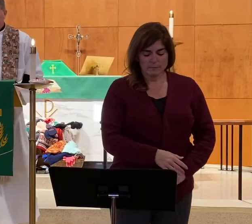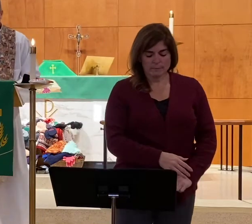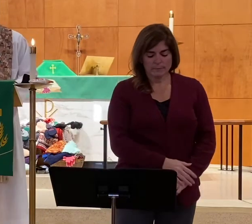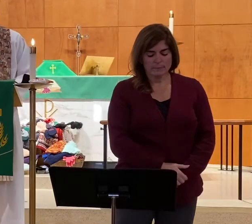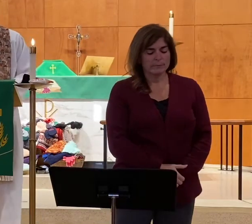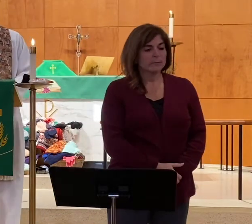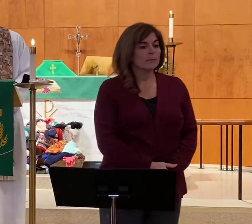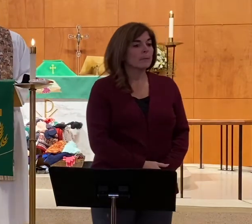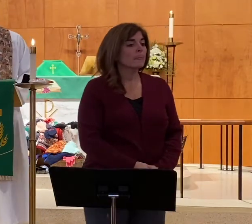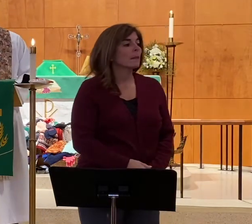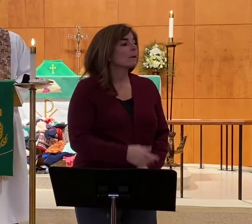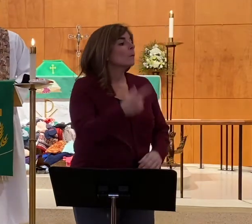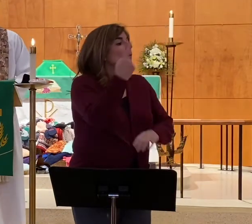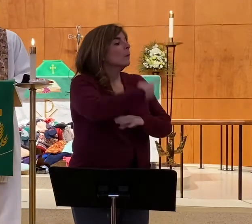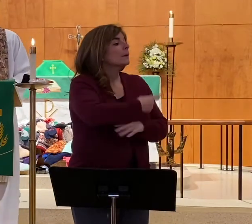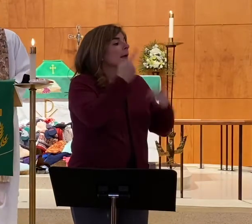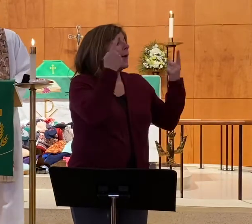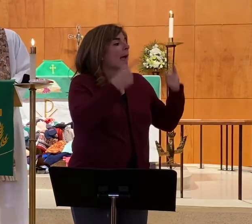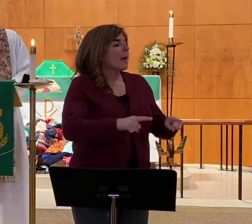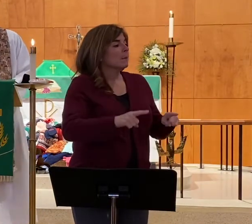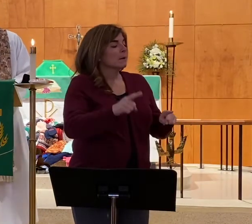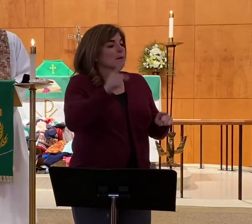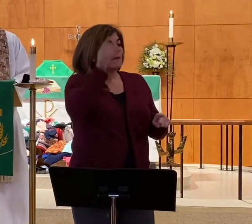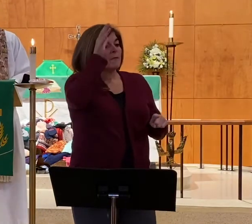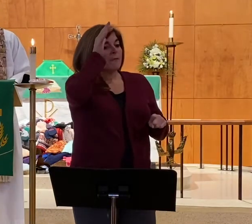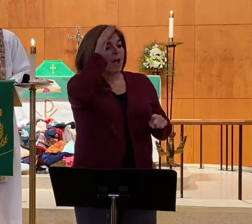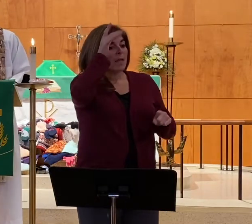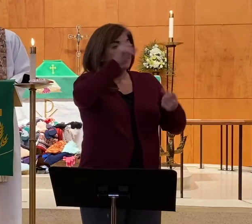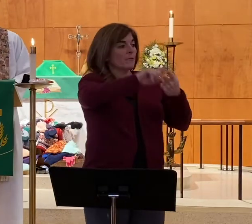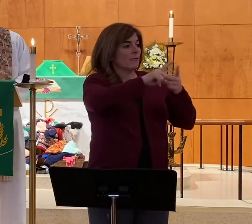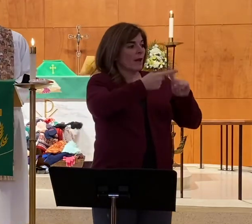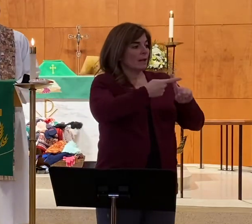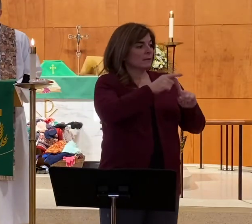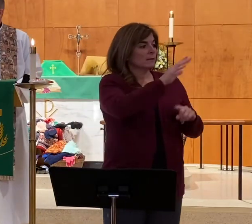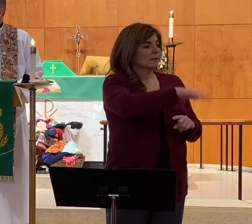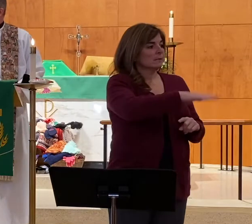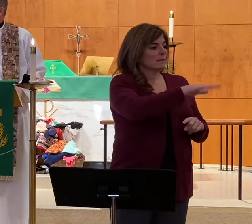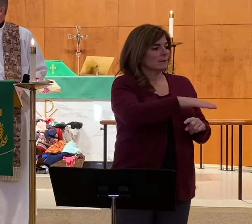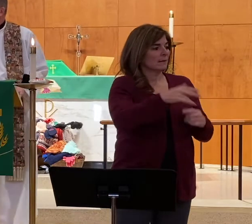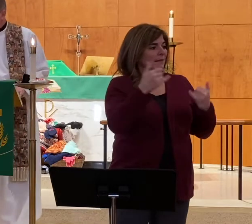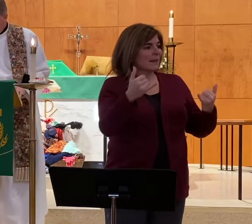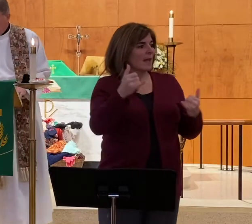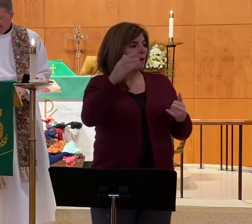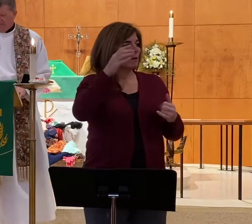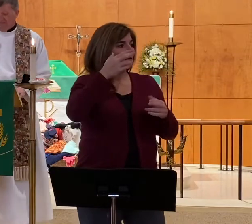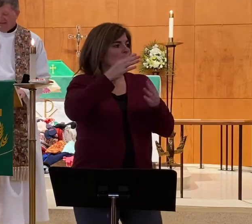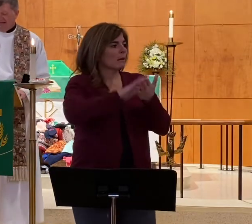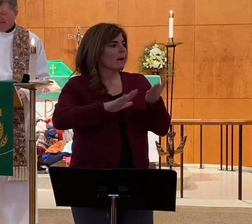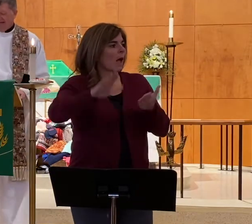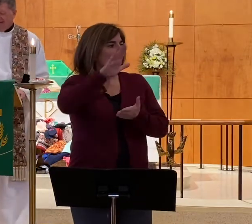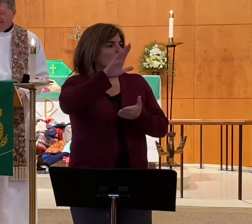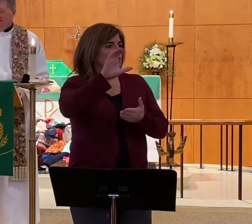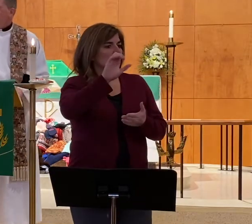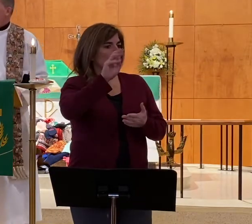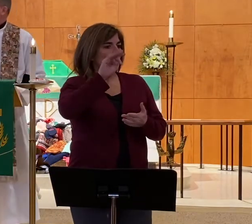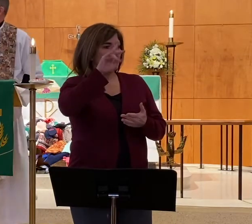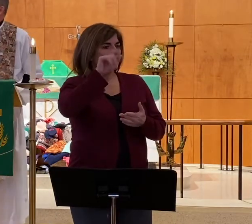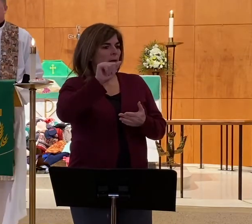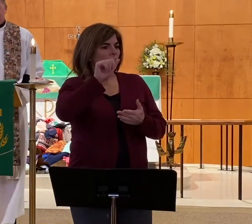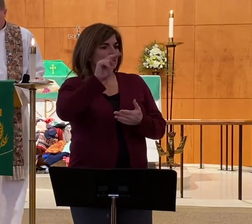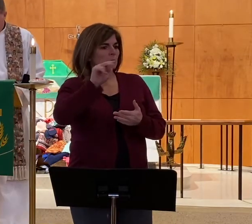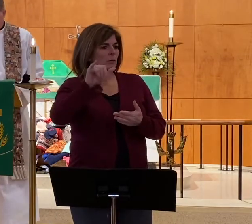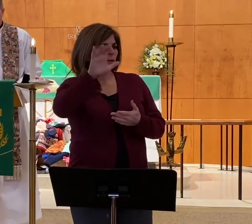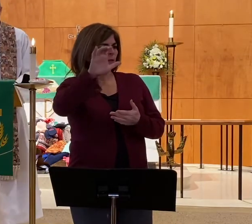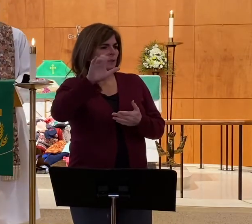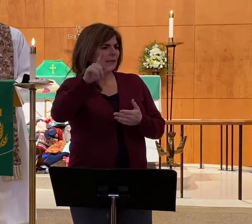One day, a father told a friend that his son was now a freshman at Columbia University. The friend said,